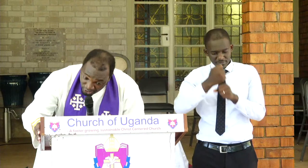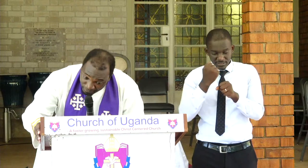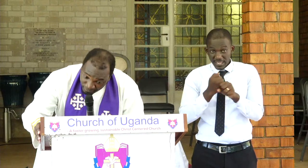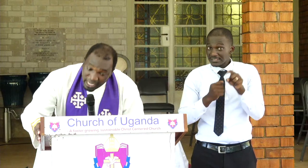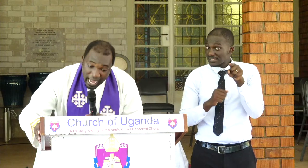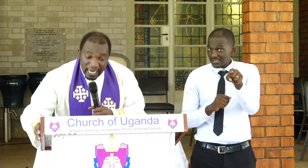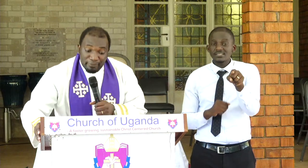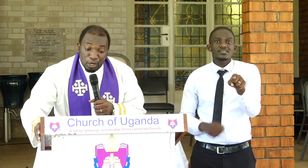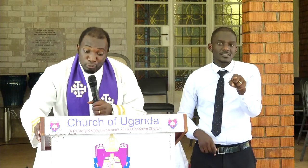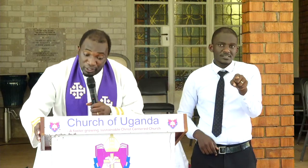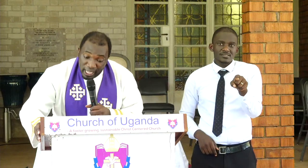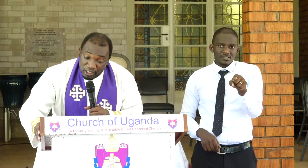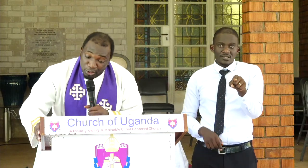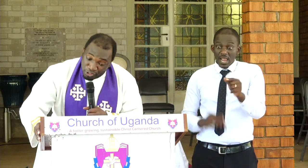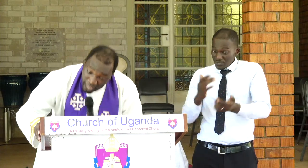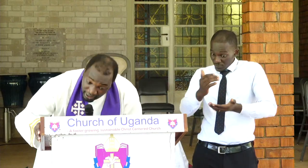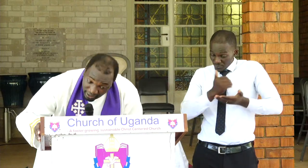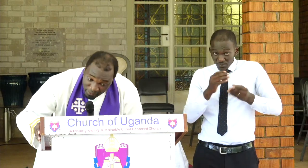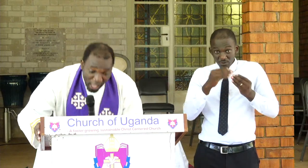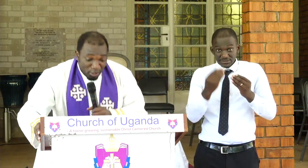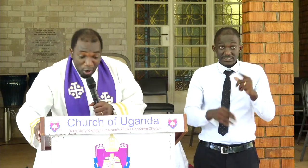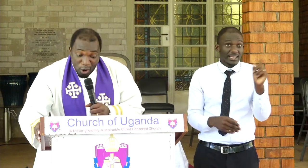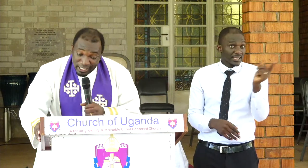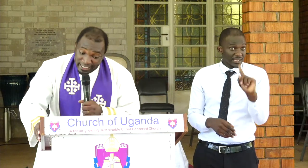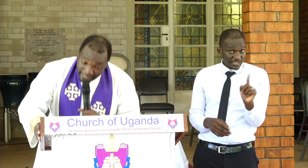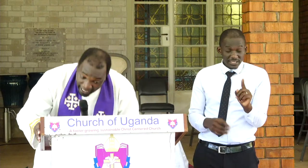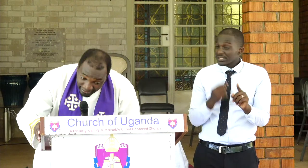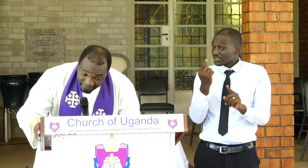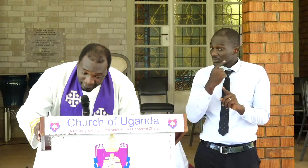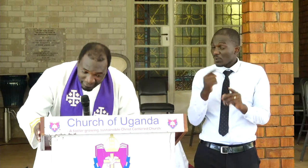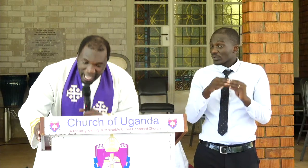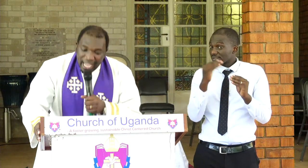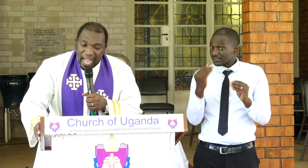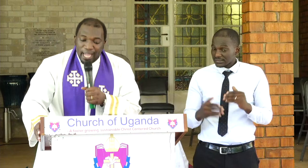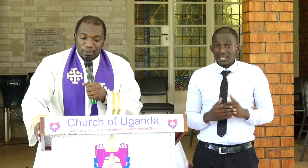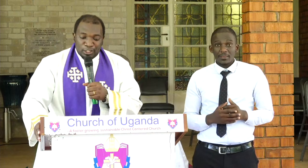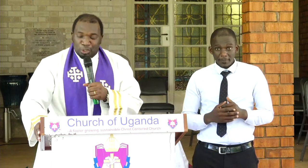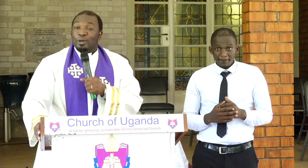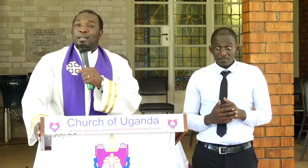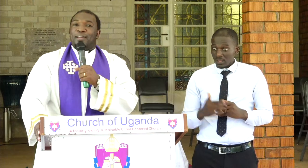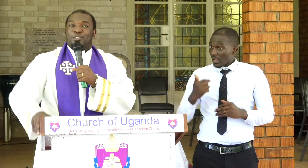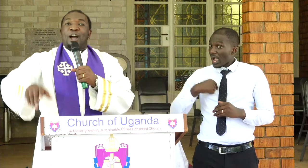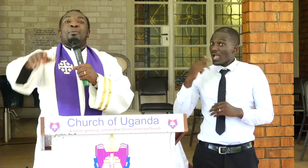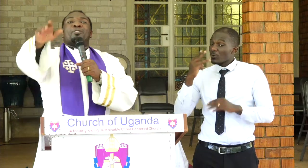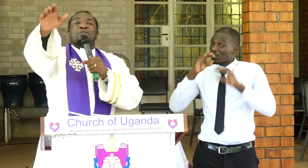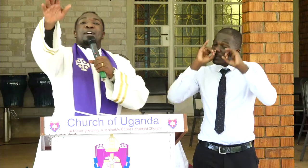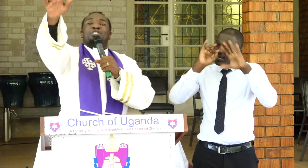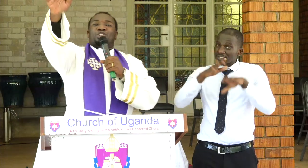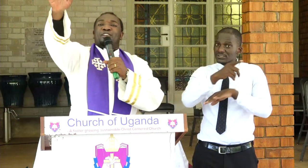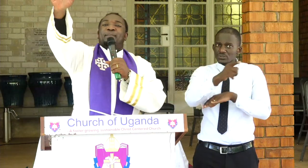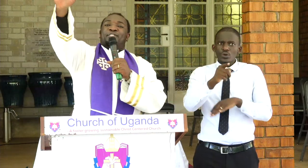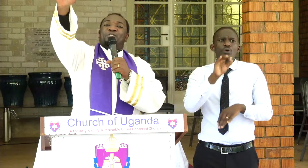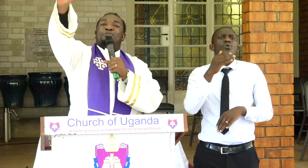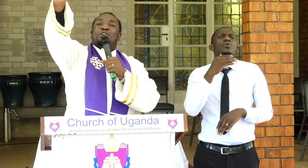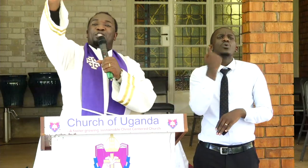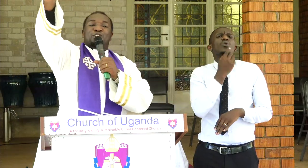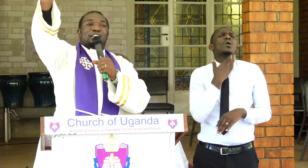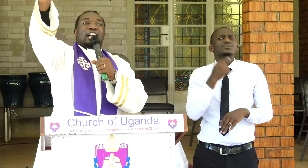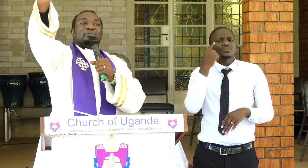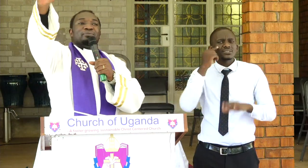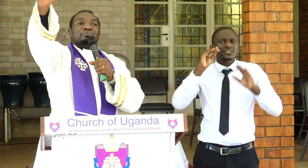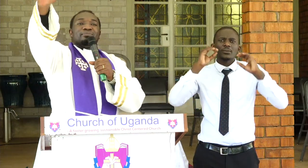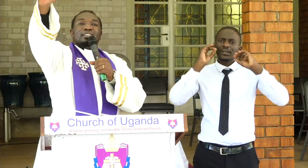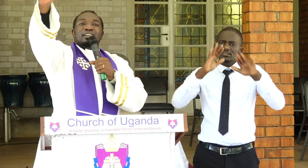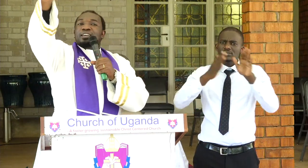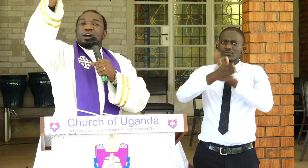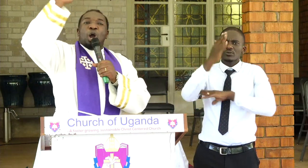this and have not withheld your son, your only son, I will surely bless you. How many of you want to see the blessing of God in your